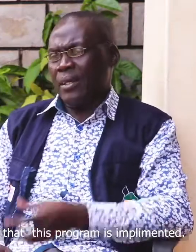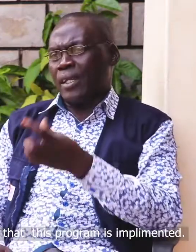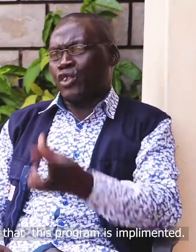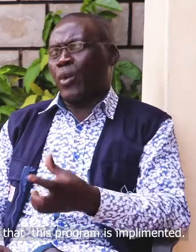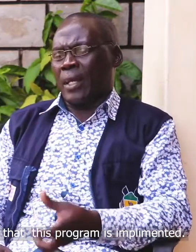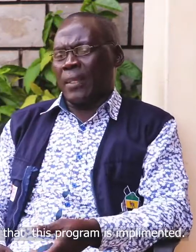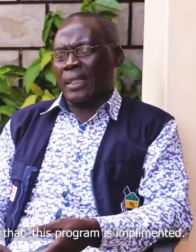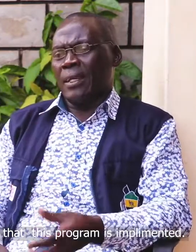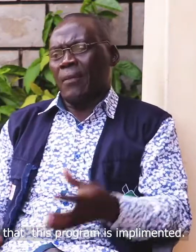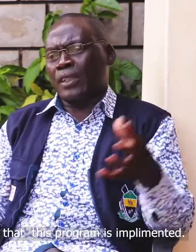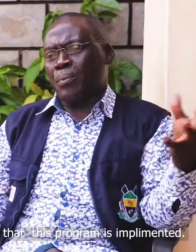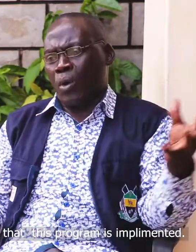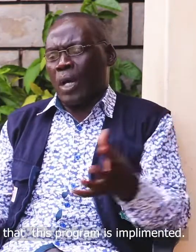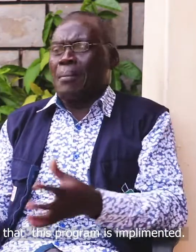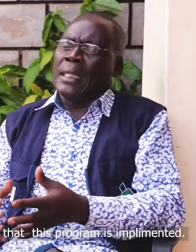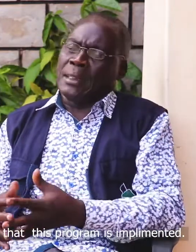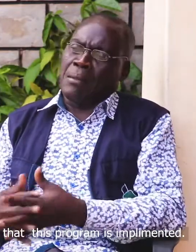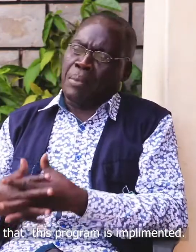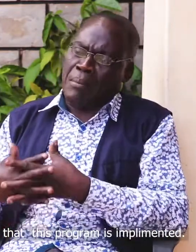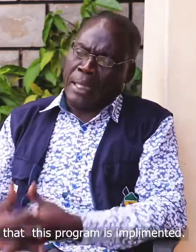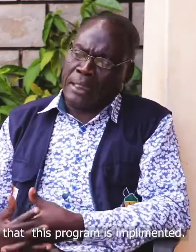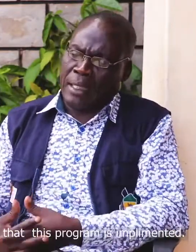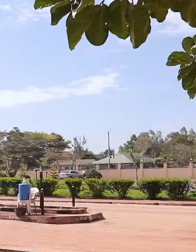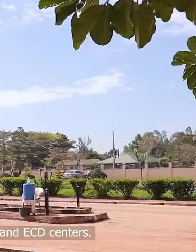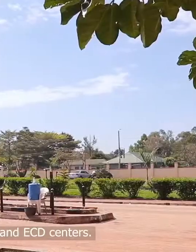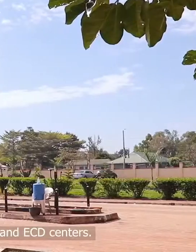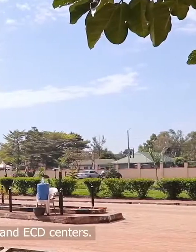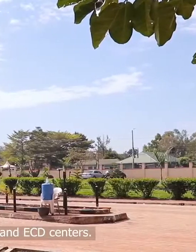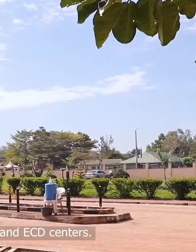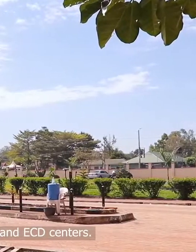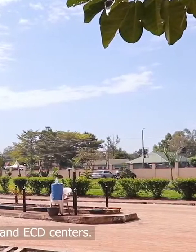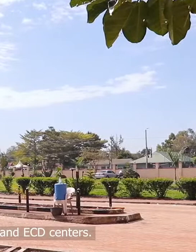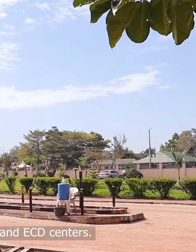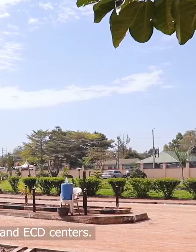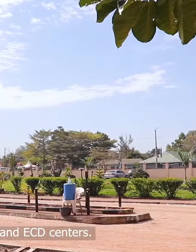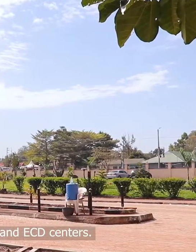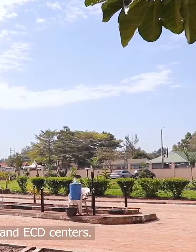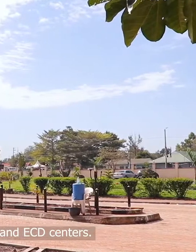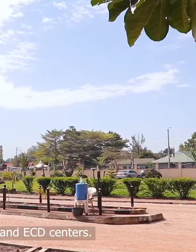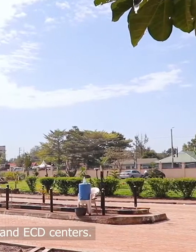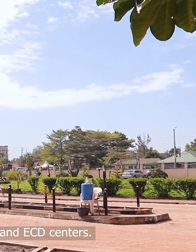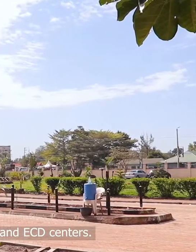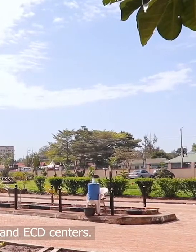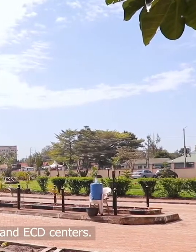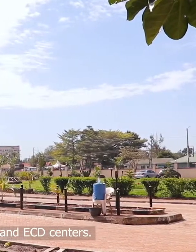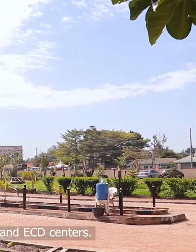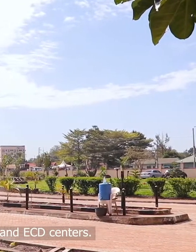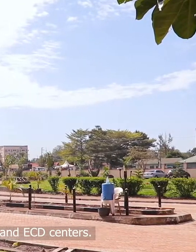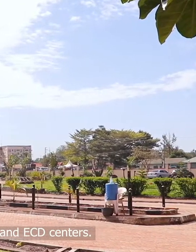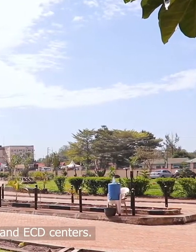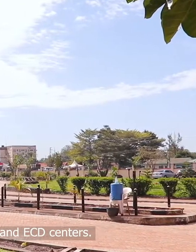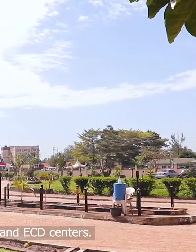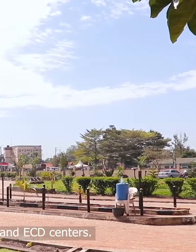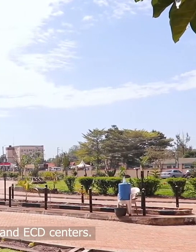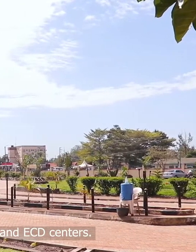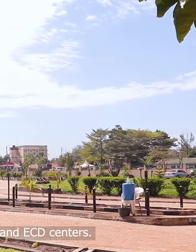unit in ensuring that this program is implemented. Siaya County has about